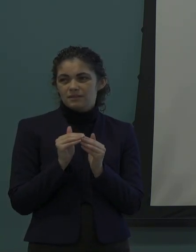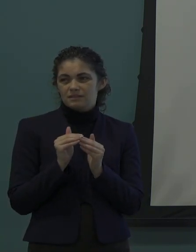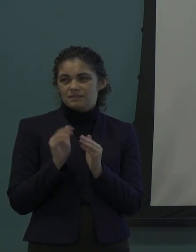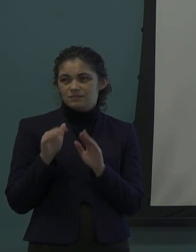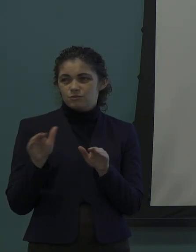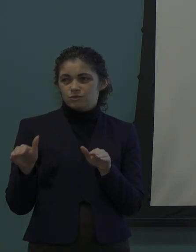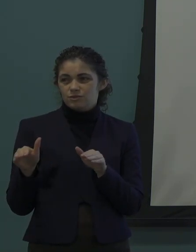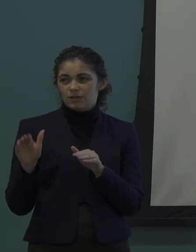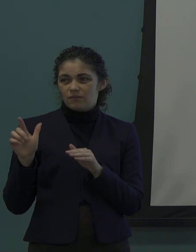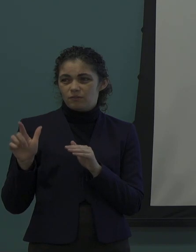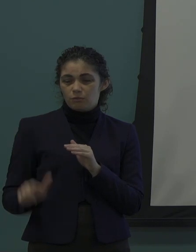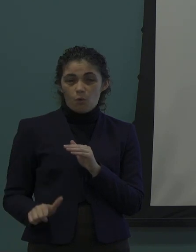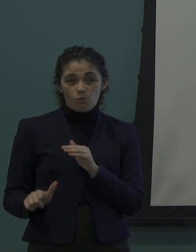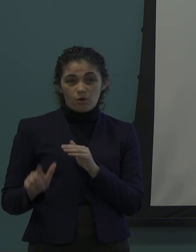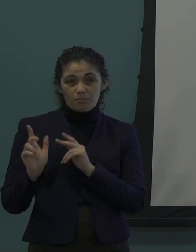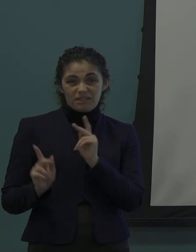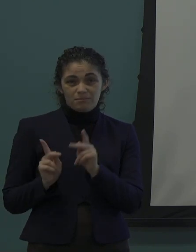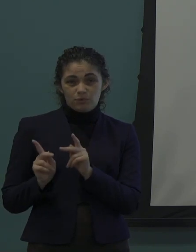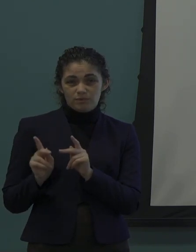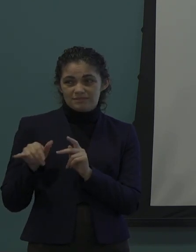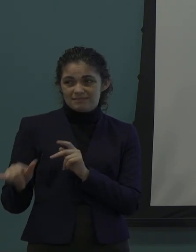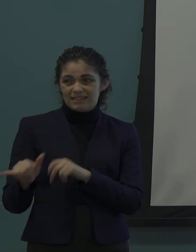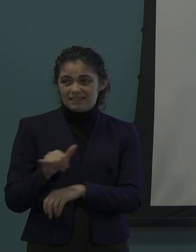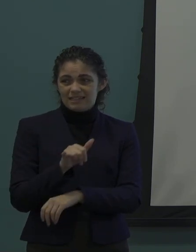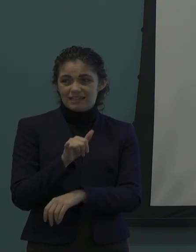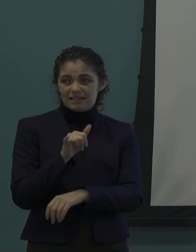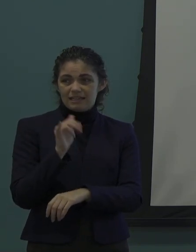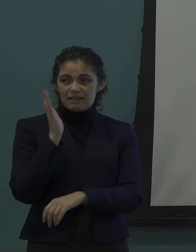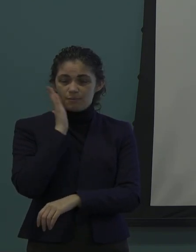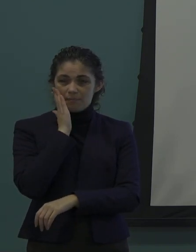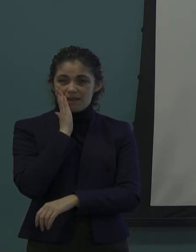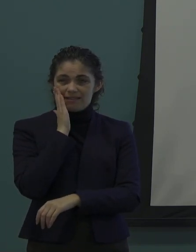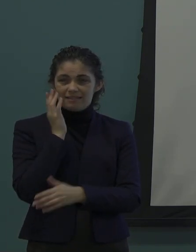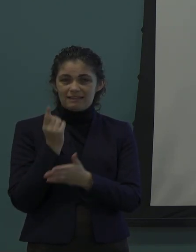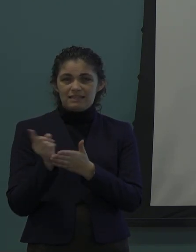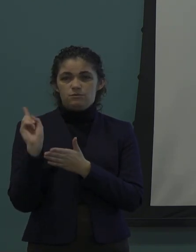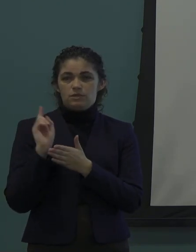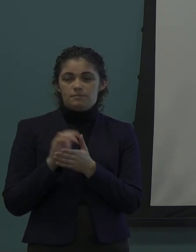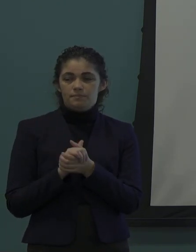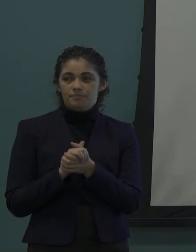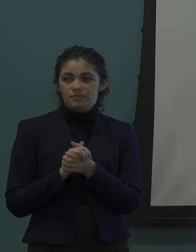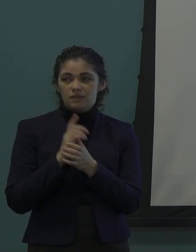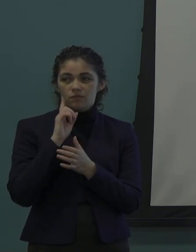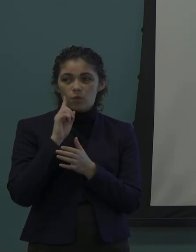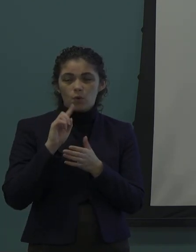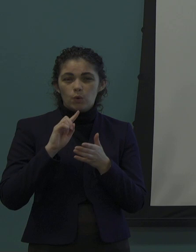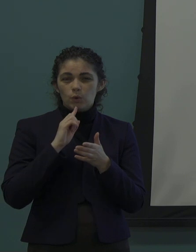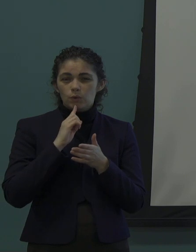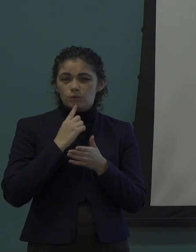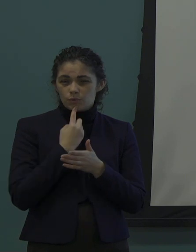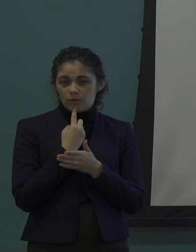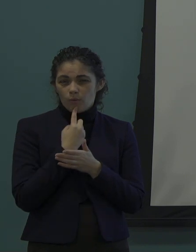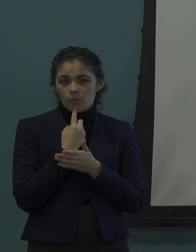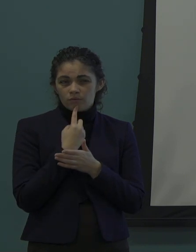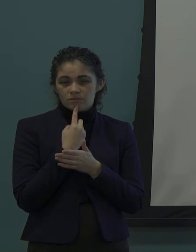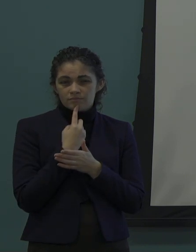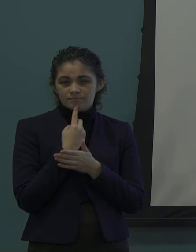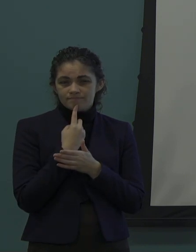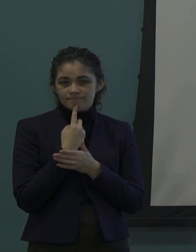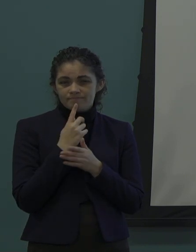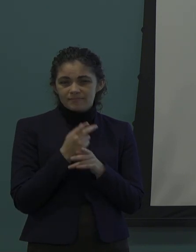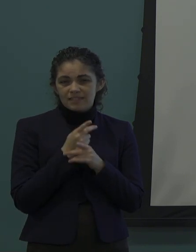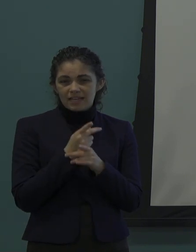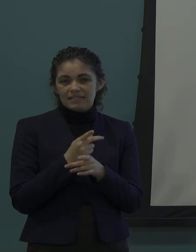pediatric, we have lower utilization of pediatric medical beds this week than last week. For critical care, we're very similar to last week.